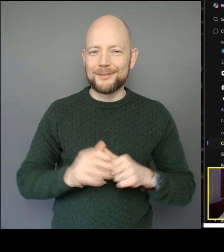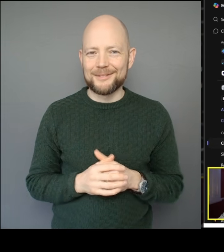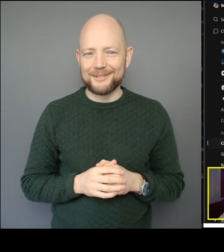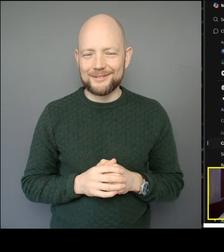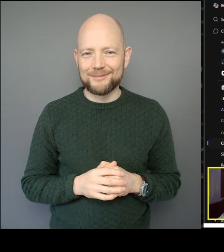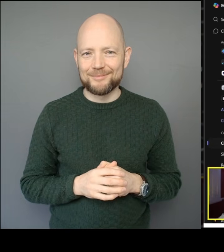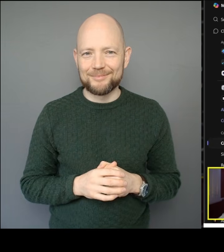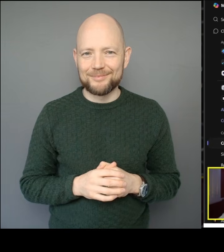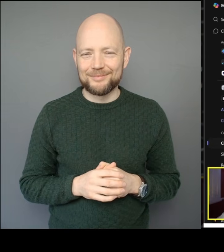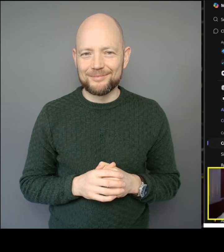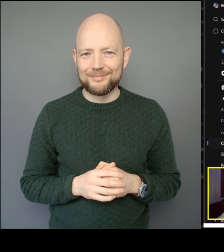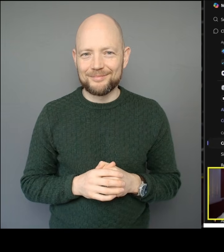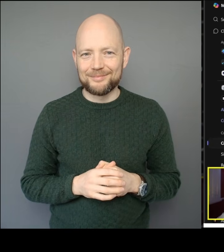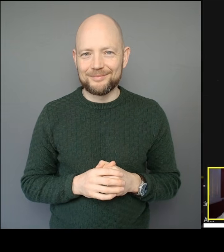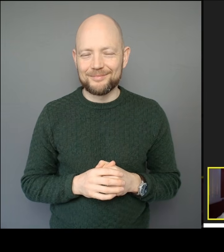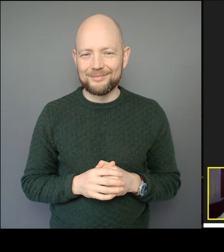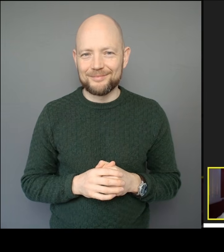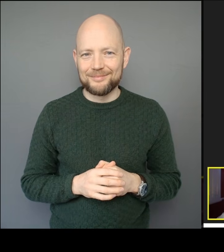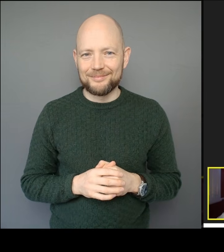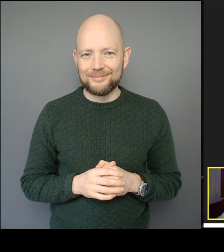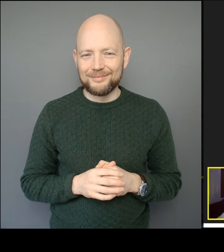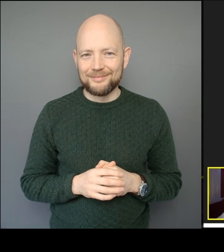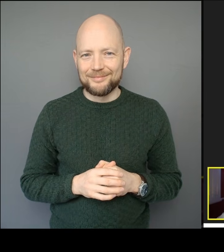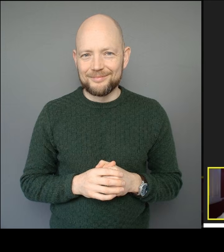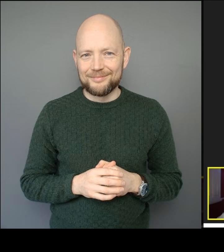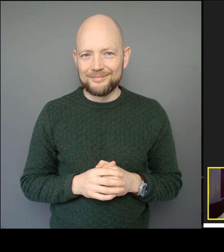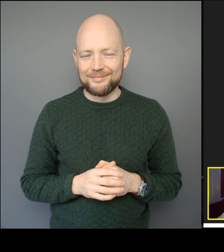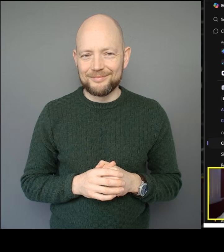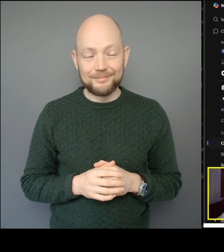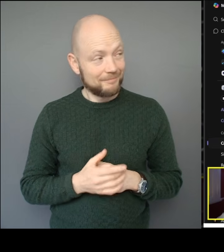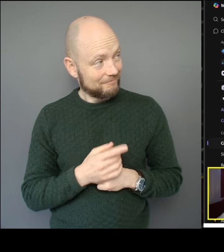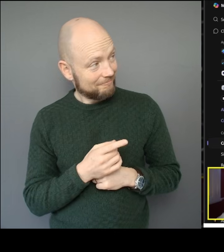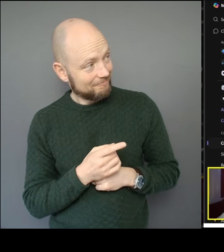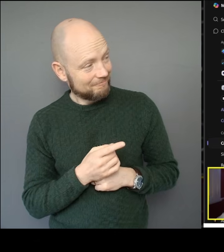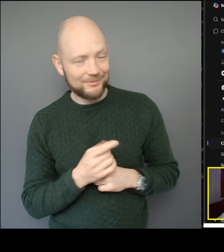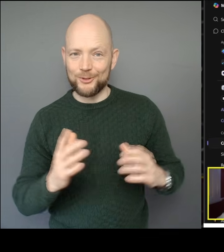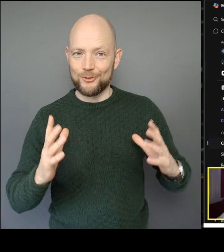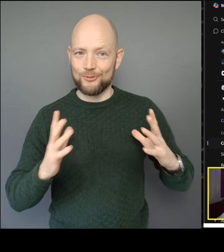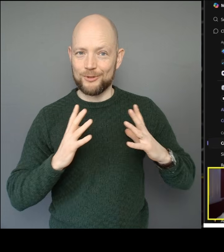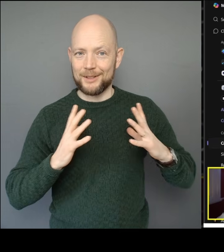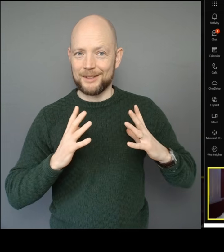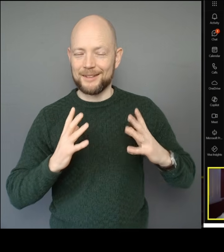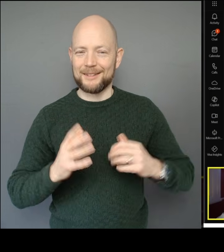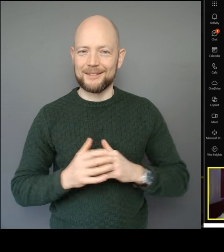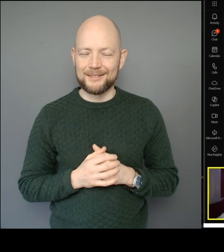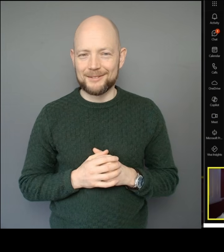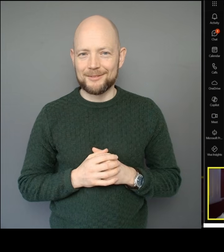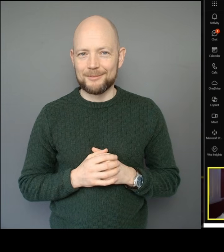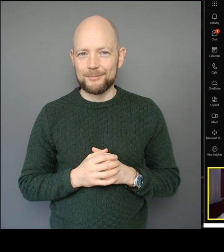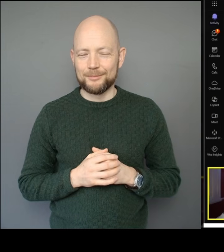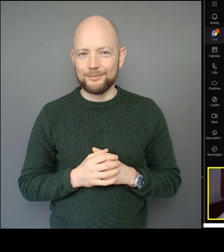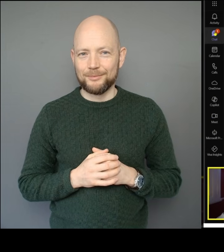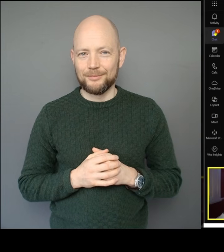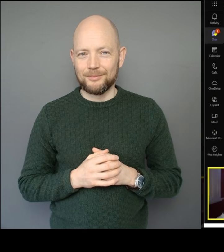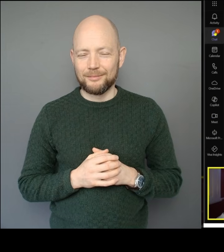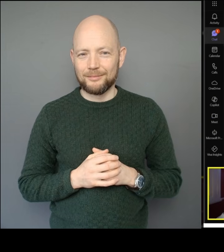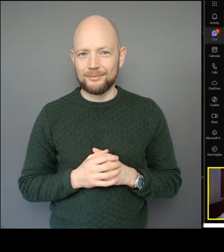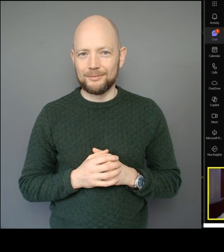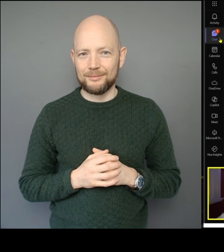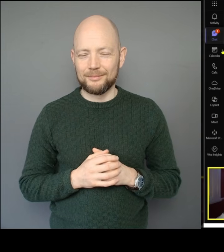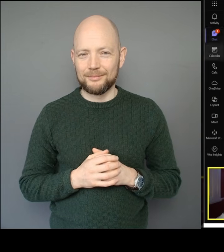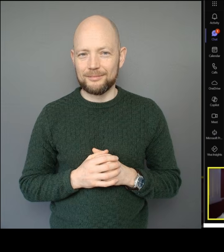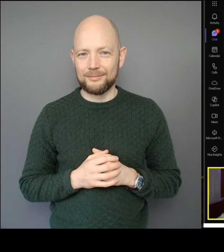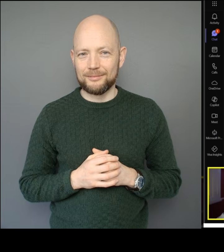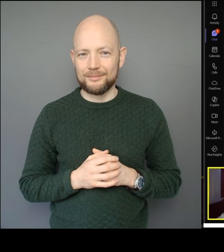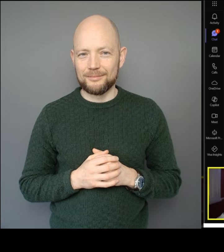going to get a notification. So here it is. I just got the pop-up that my group chat is ready. And if I go to Microsoft Teams and I go